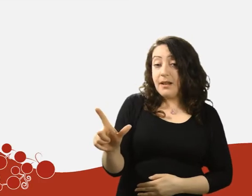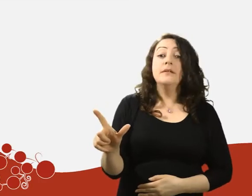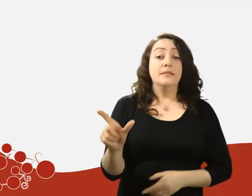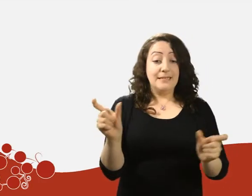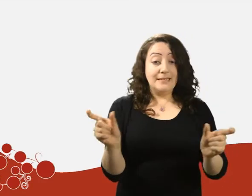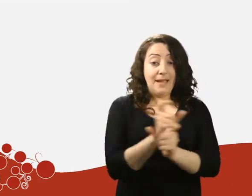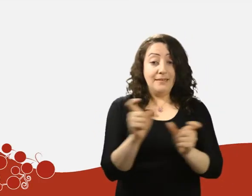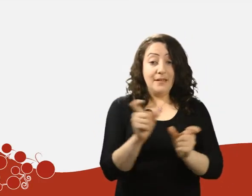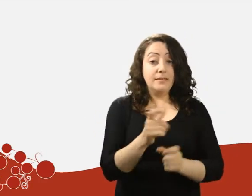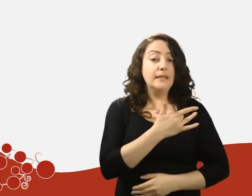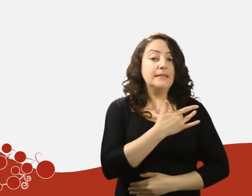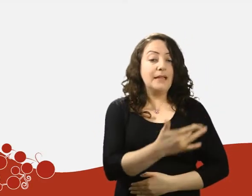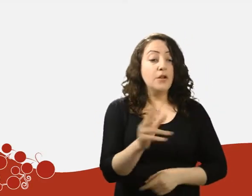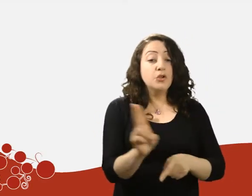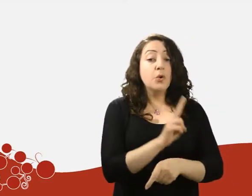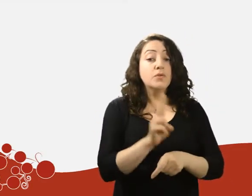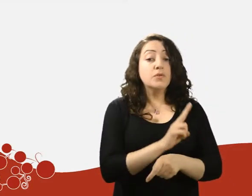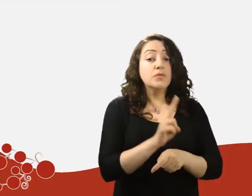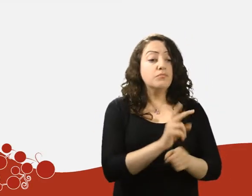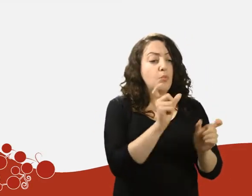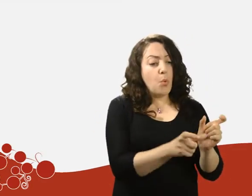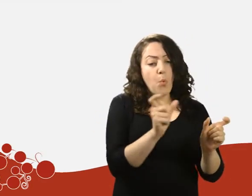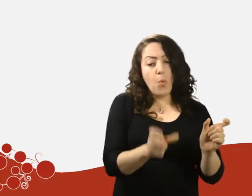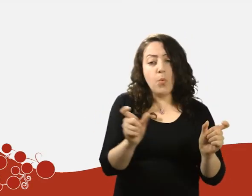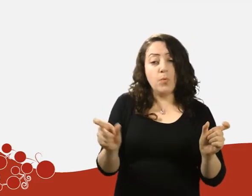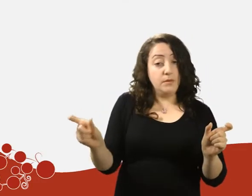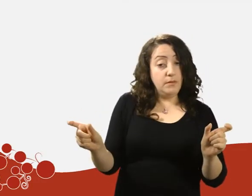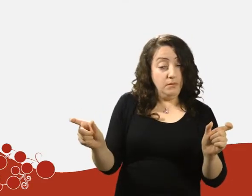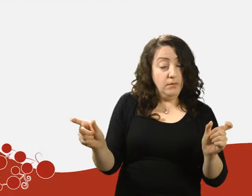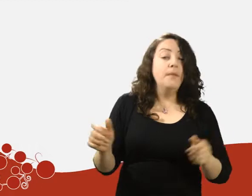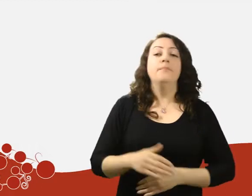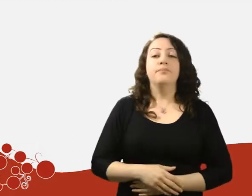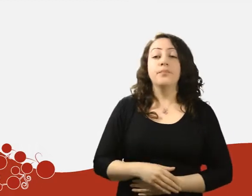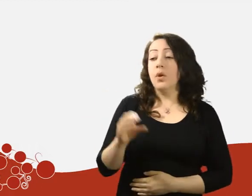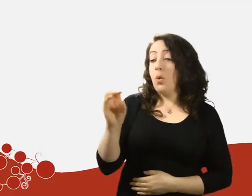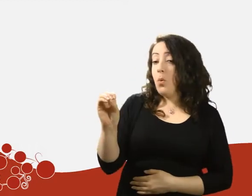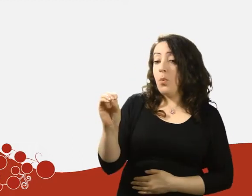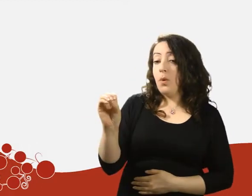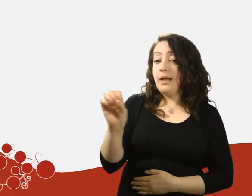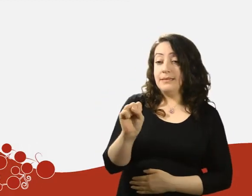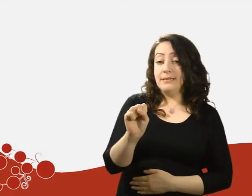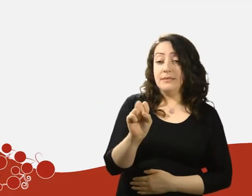When signing a sentence in ASL, we generally use the order of object, subject,